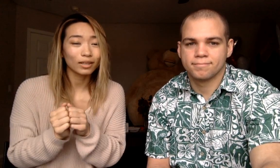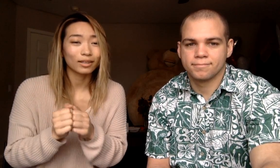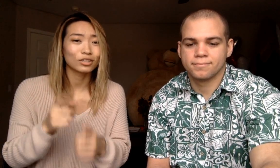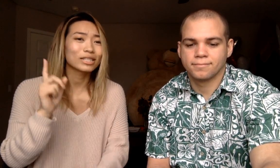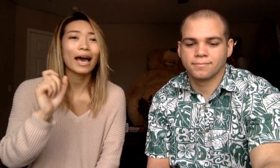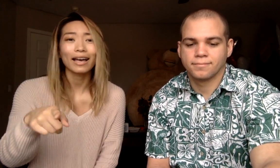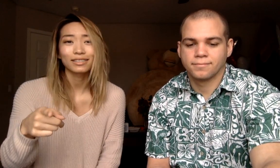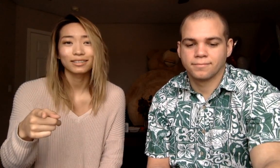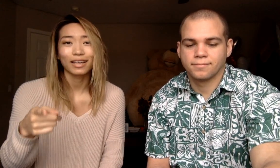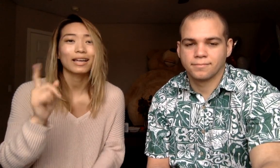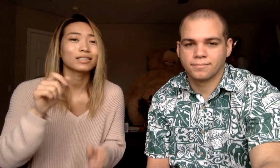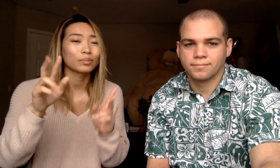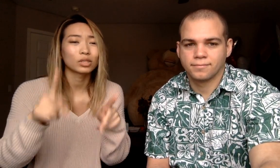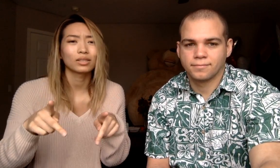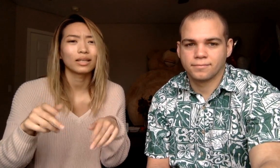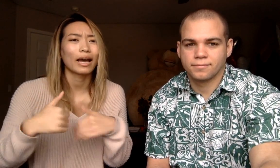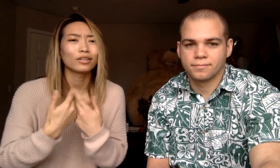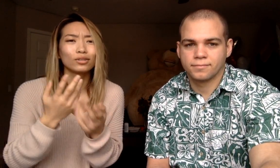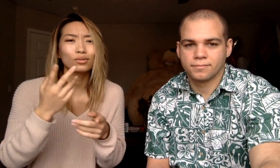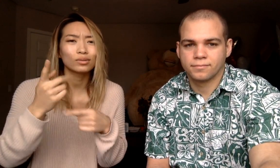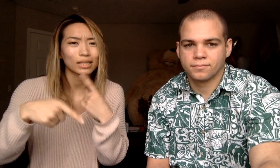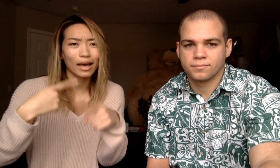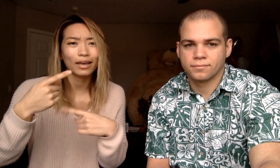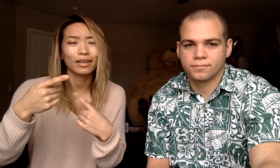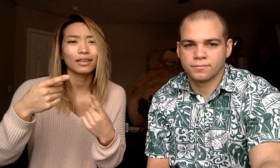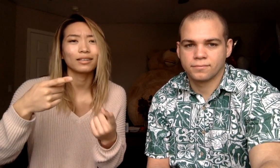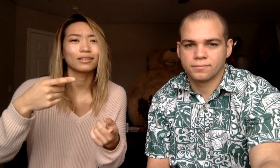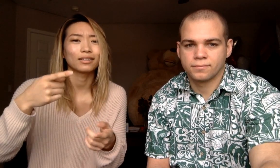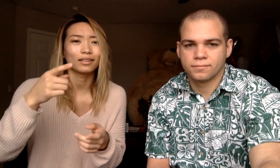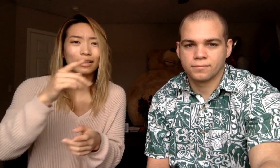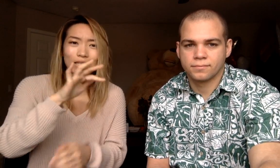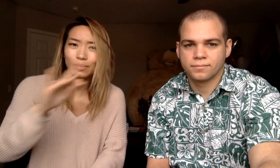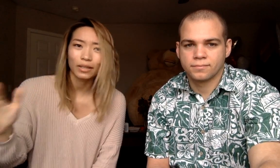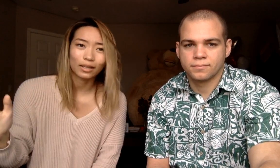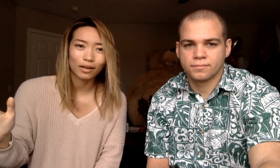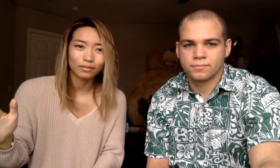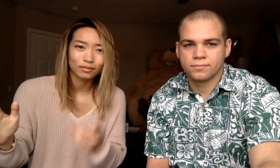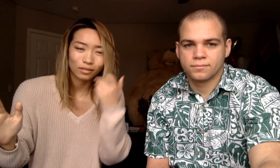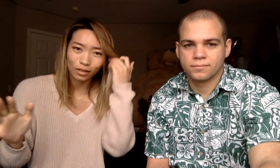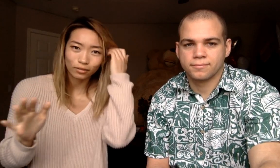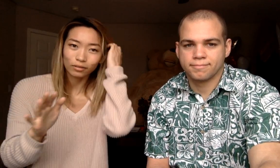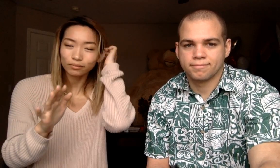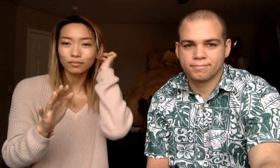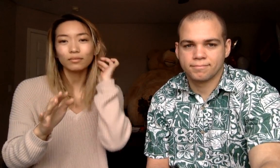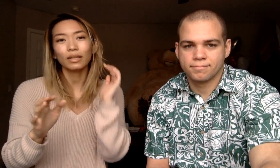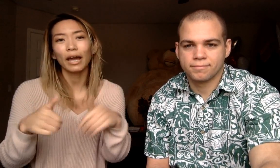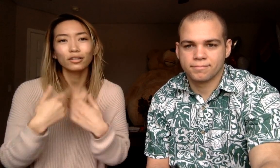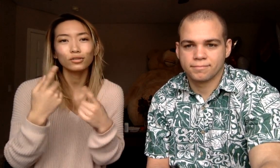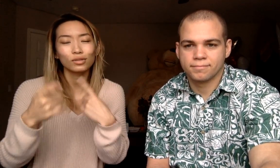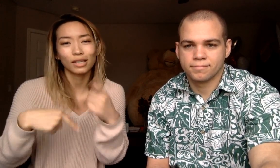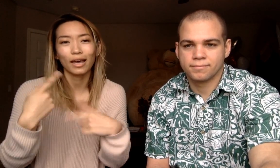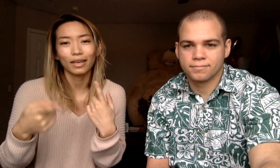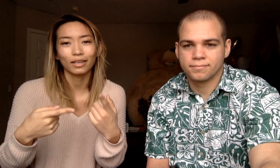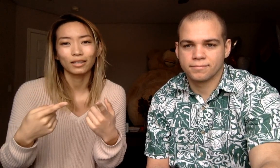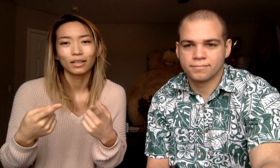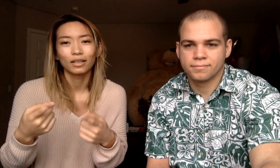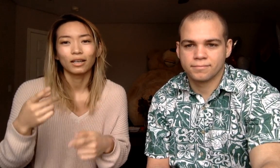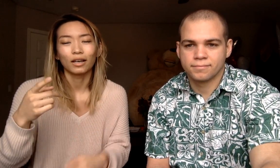just ask. Ask the person, how do you sign and spell it out? You know, how do you sign,